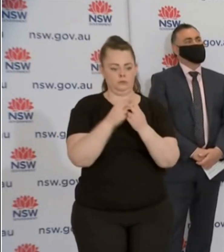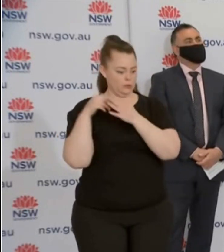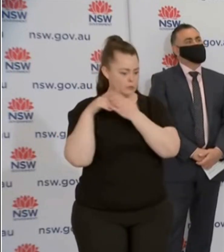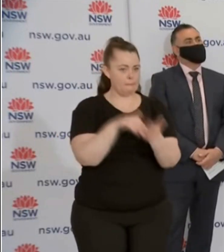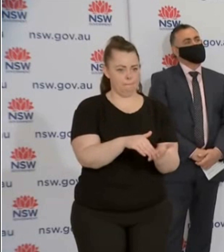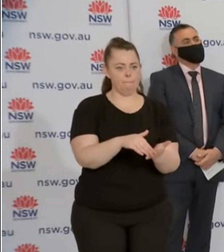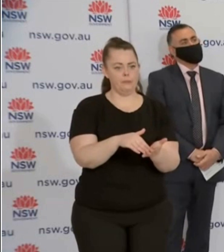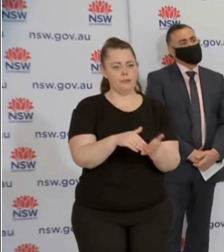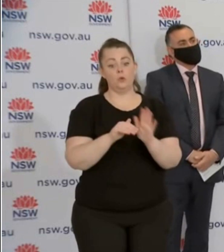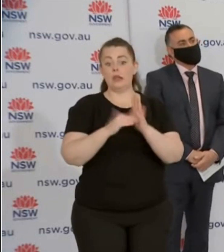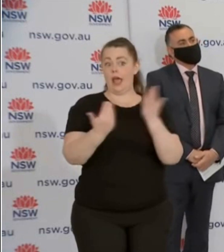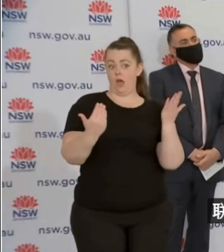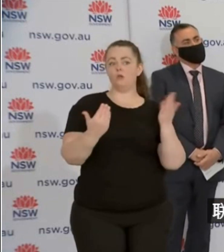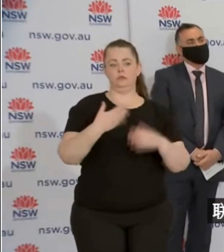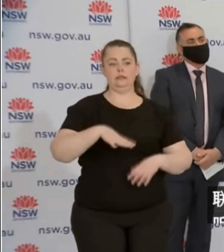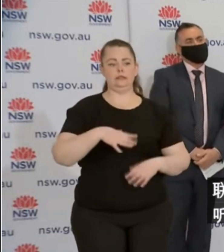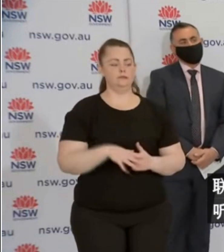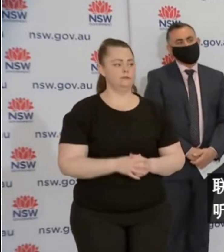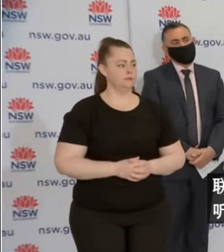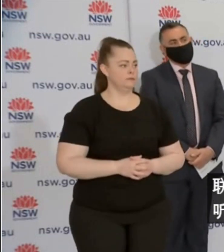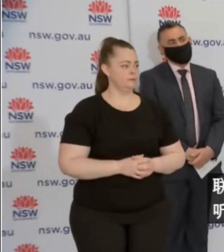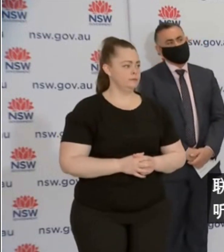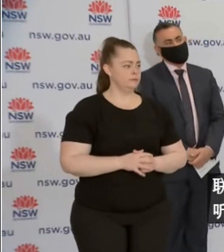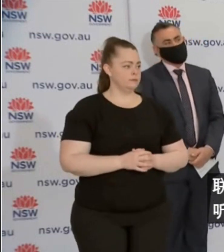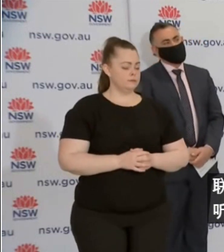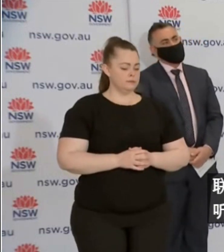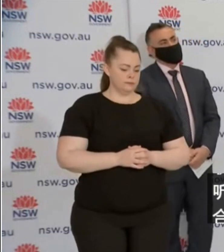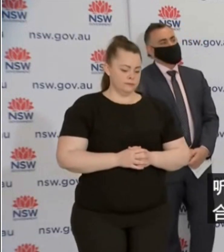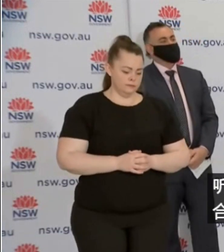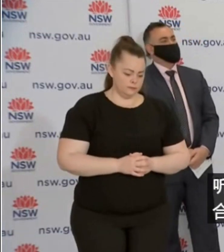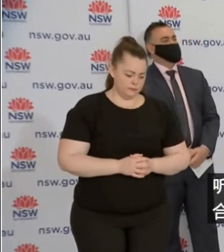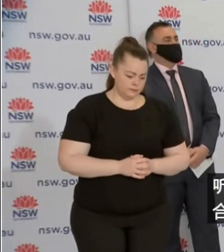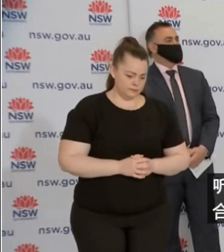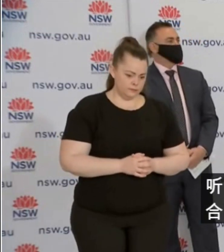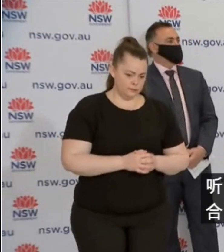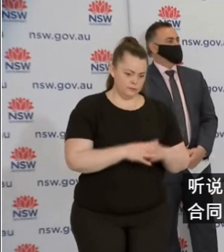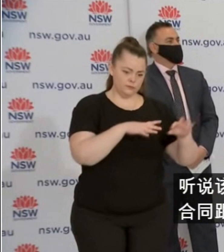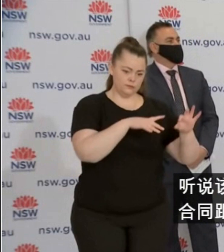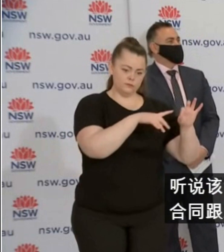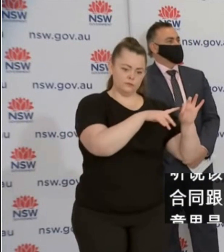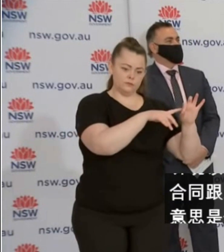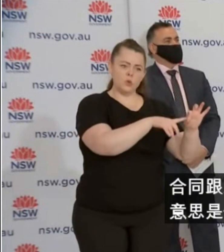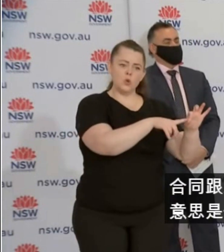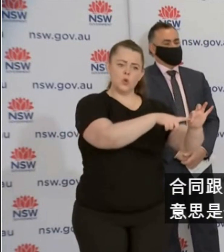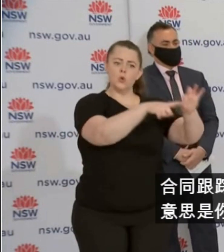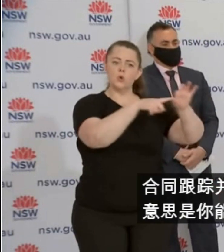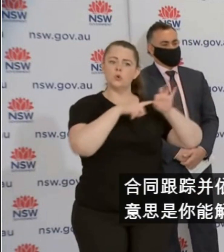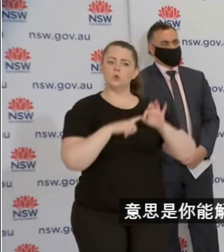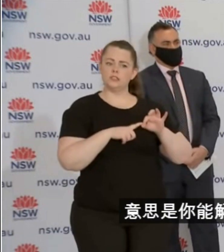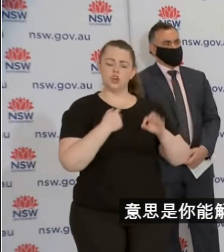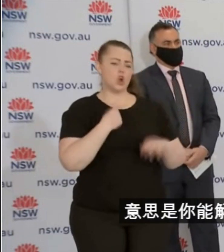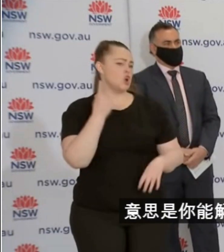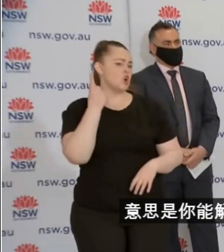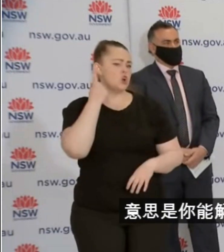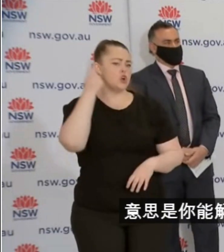Contact tracing. We have heard reports that the plan is to scale back on the contact tracing and rely on the app. I mean, could you explain a little bit